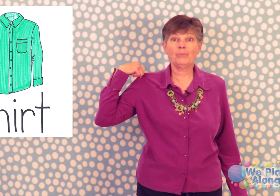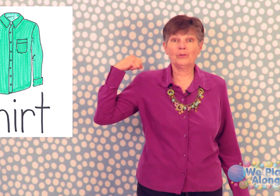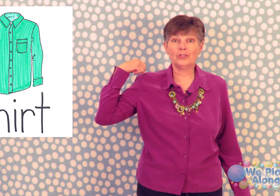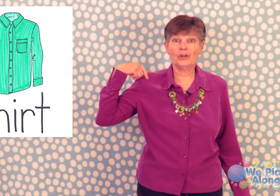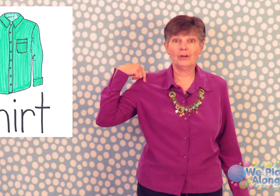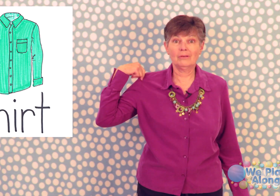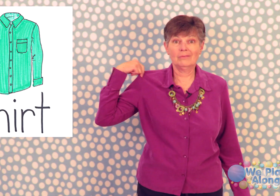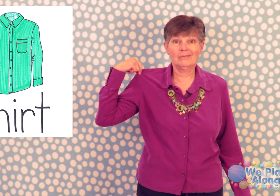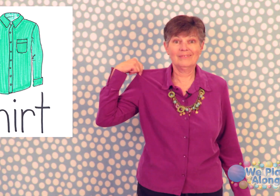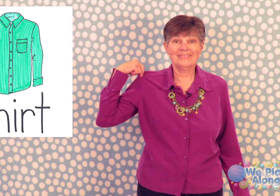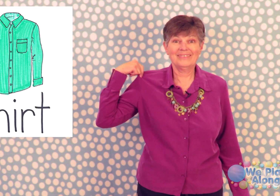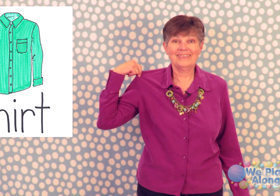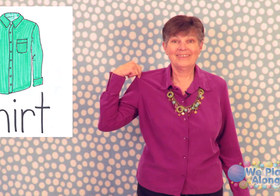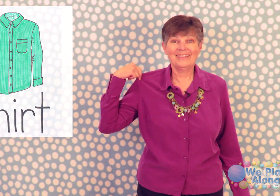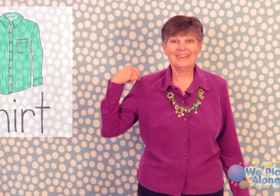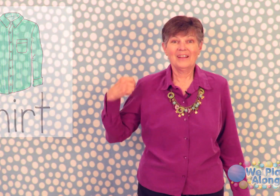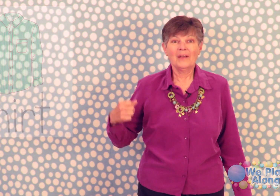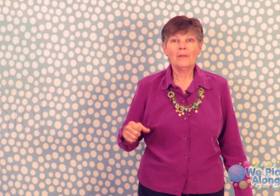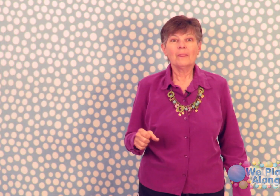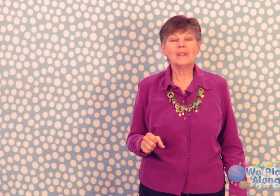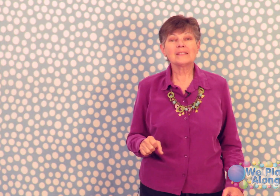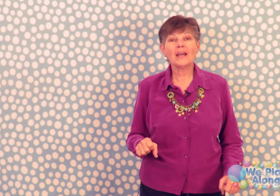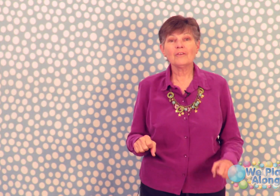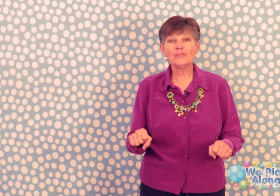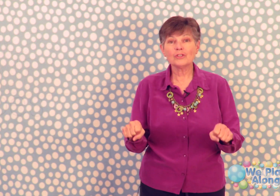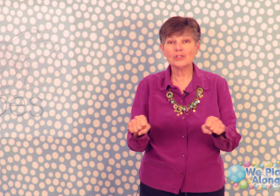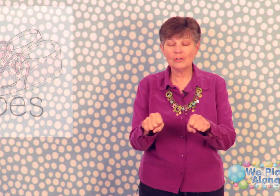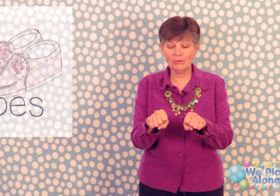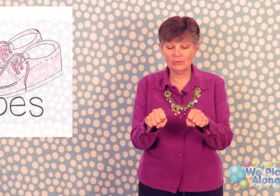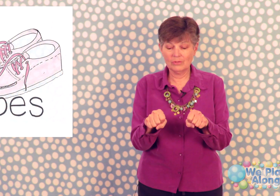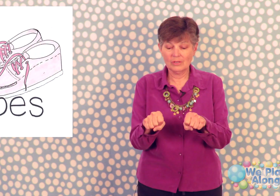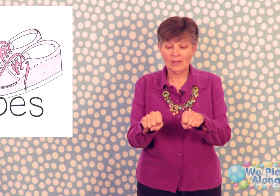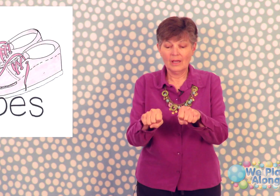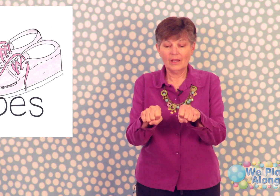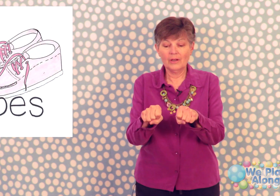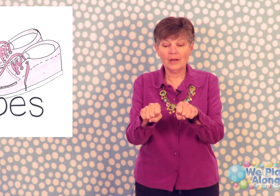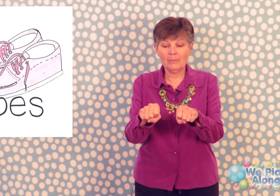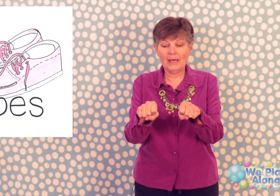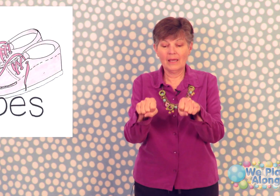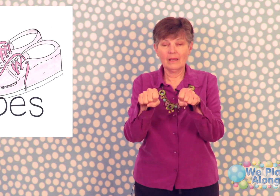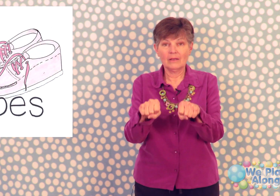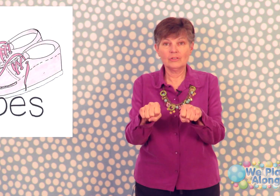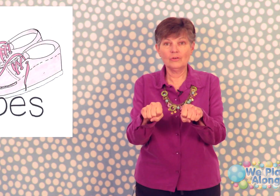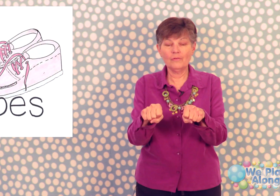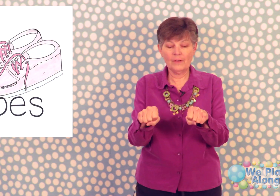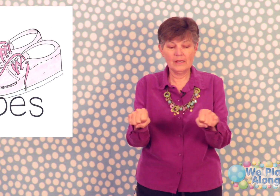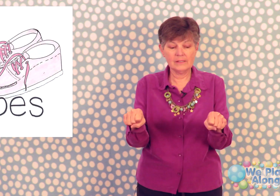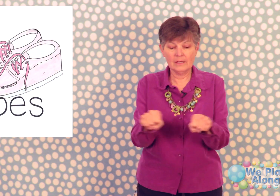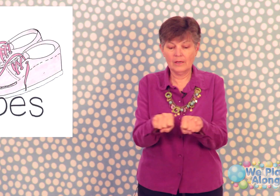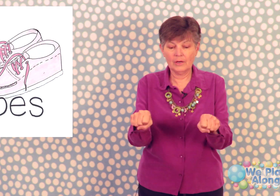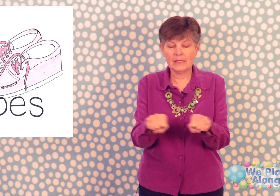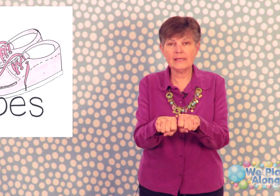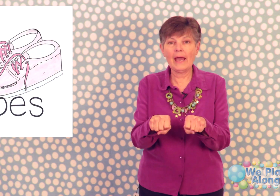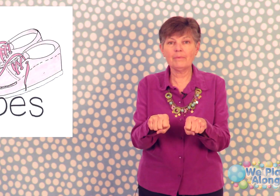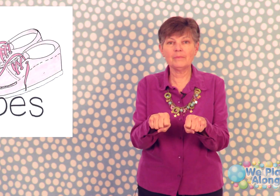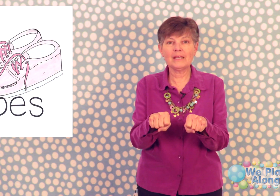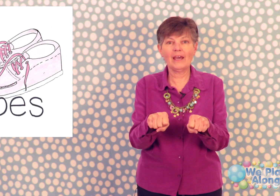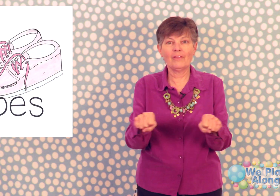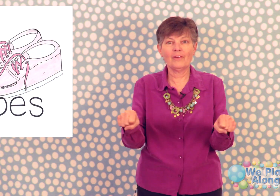purple shirt. The sign for shoes, you're going to make two fists and you're going to tap them together.